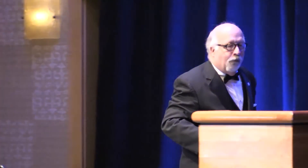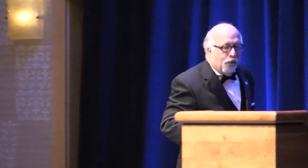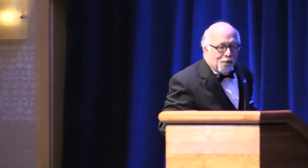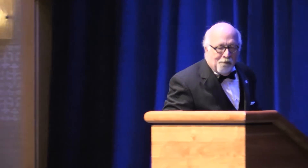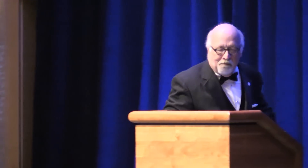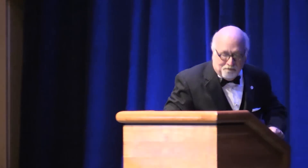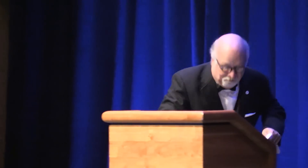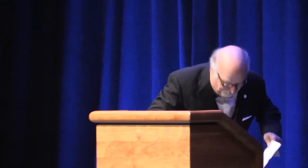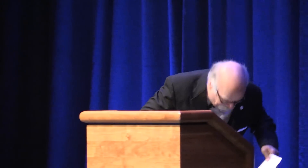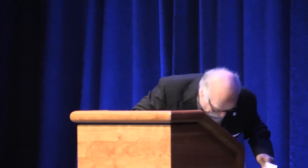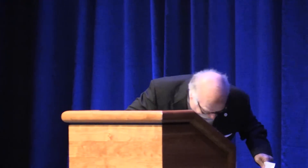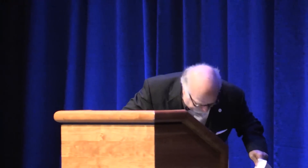Thank you.